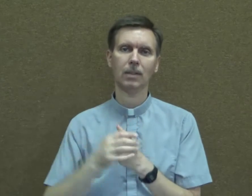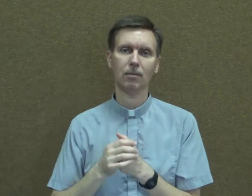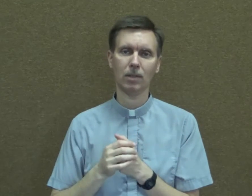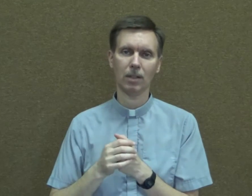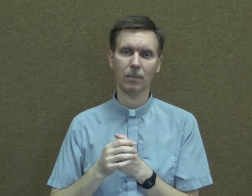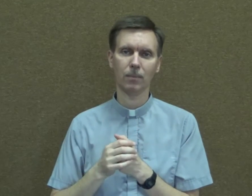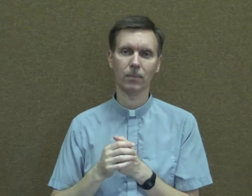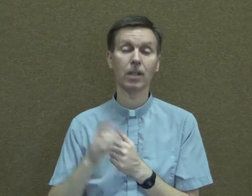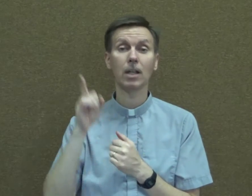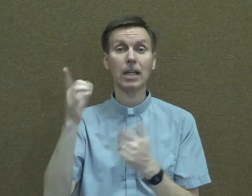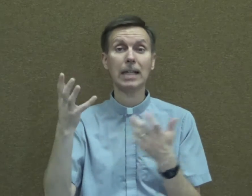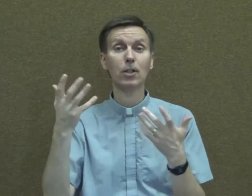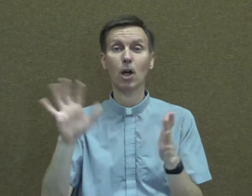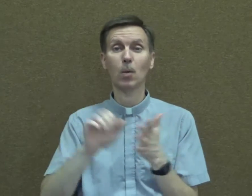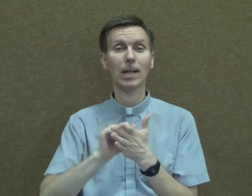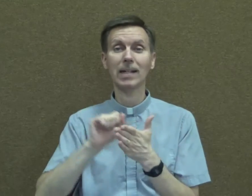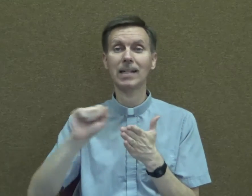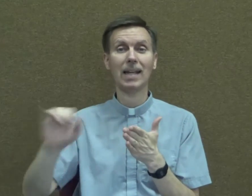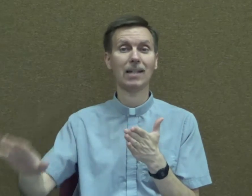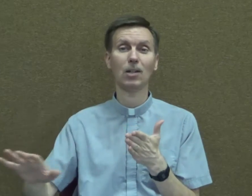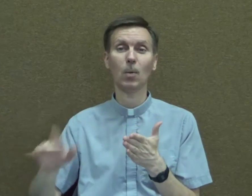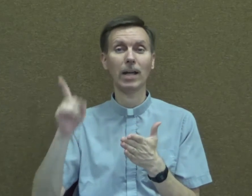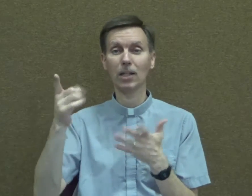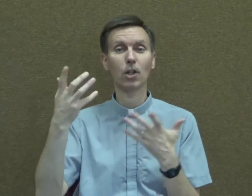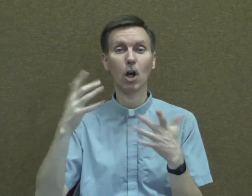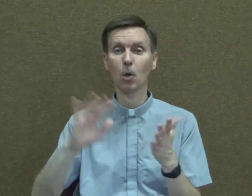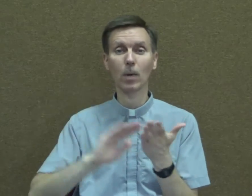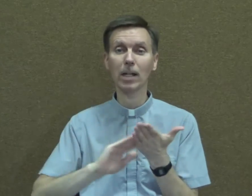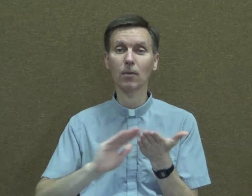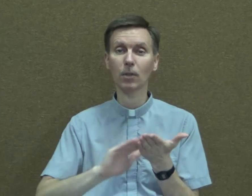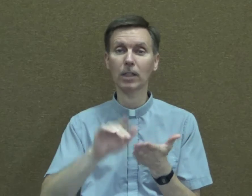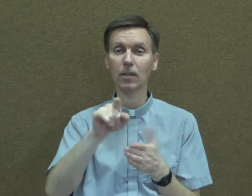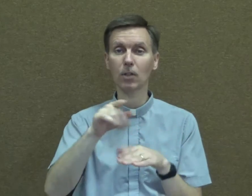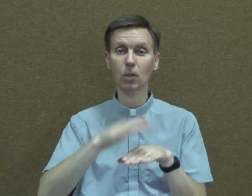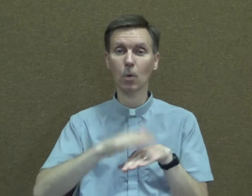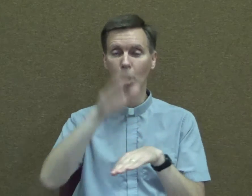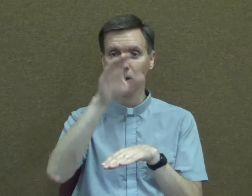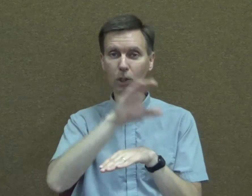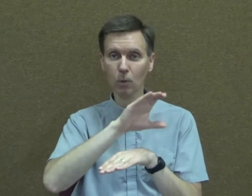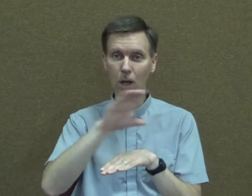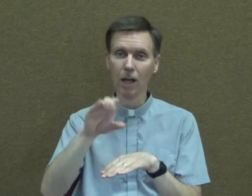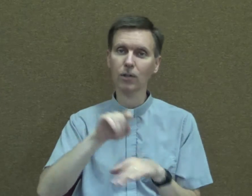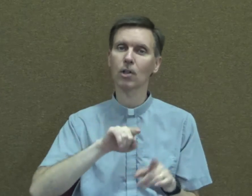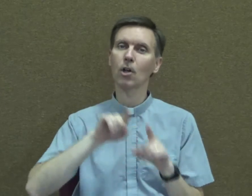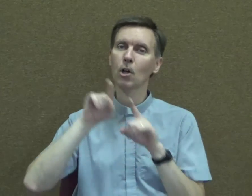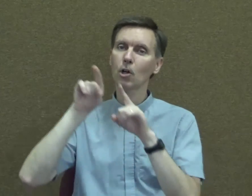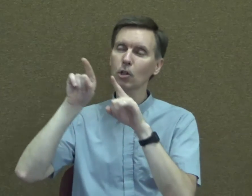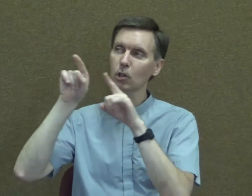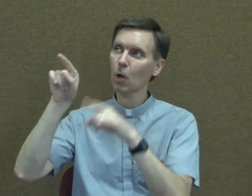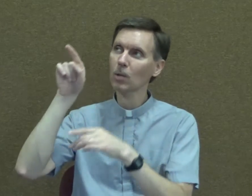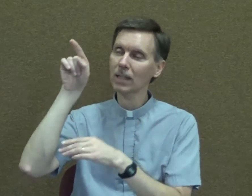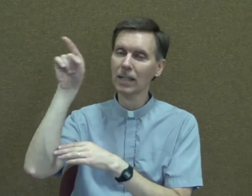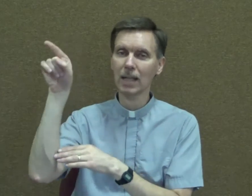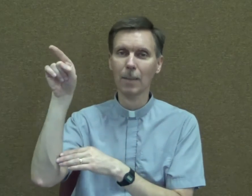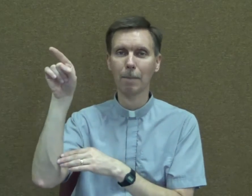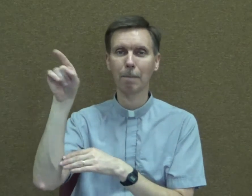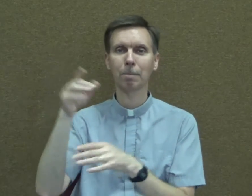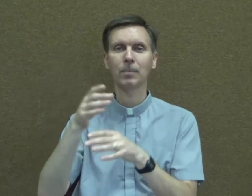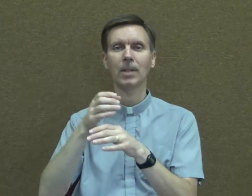give to him. He's already taken it away. He's already forgiven you on the cross. Go to him